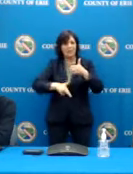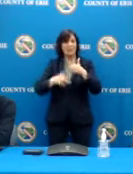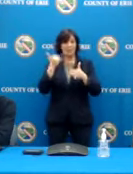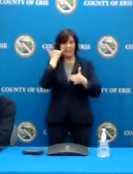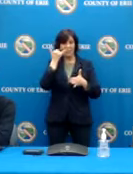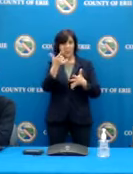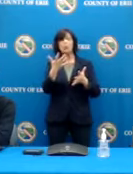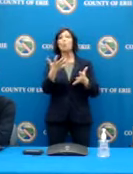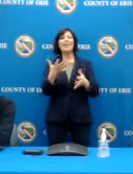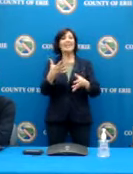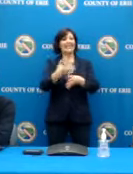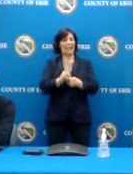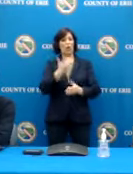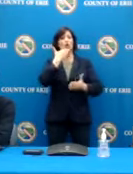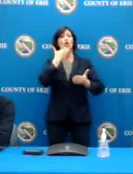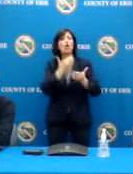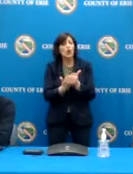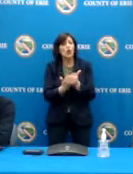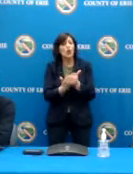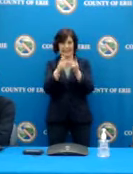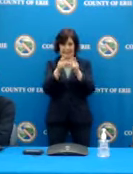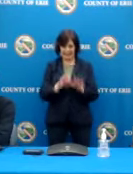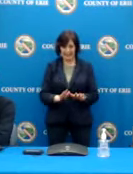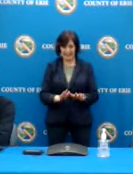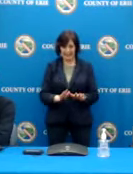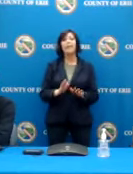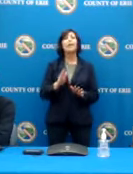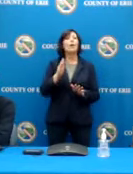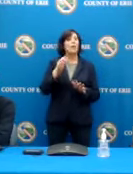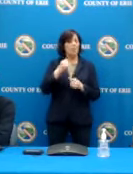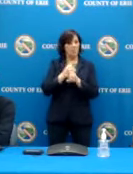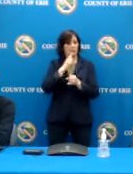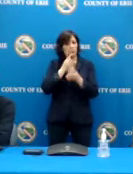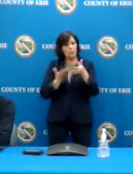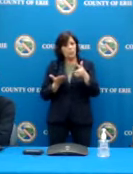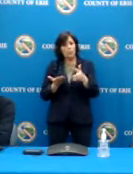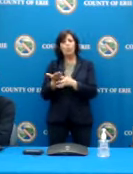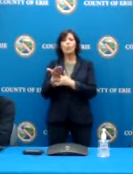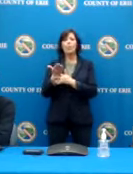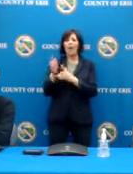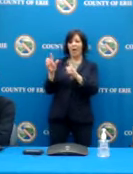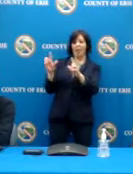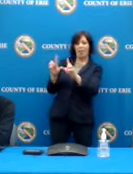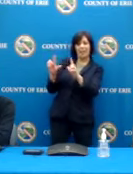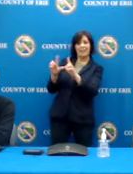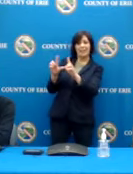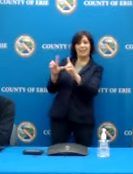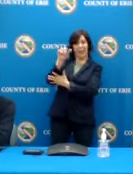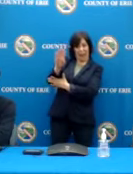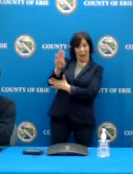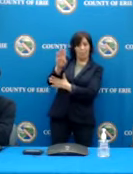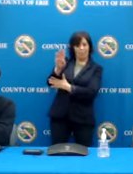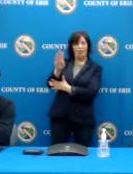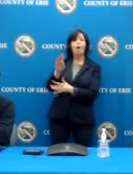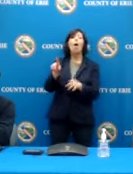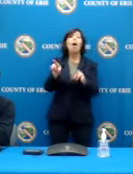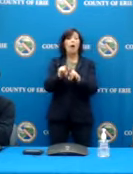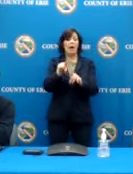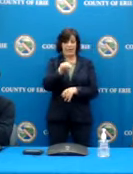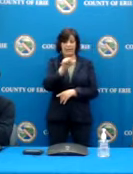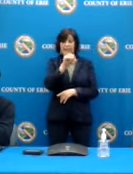that is good. So you have to make sure that you go through a licensed laboratory. Also, these scams